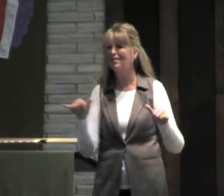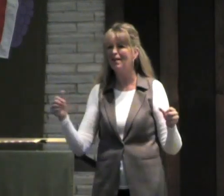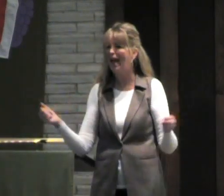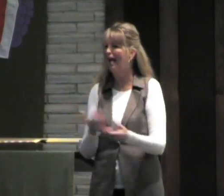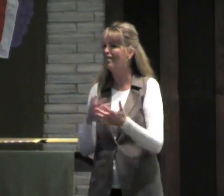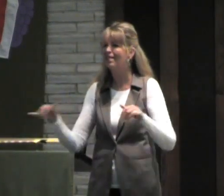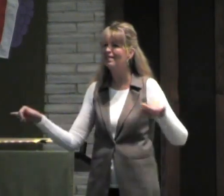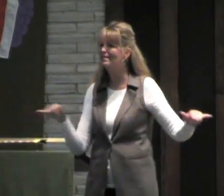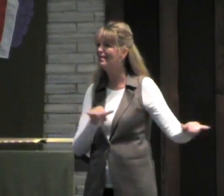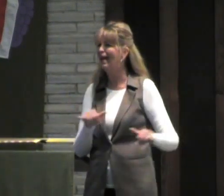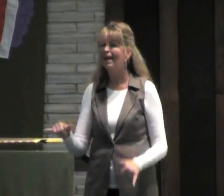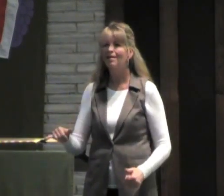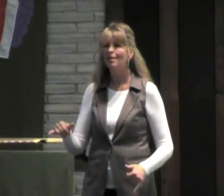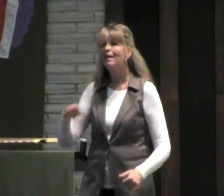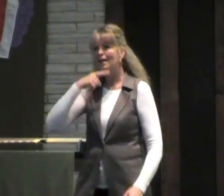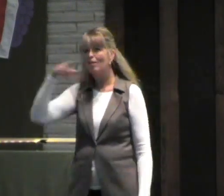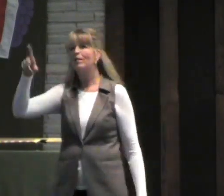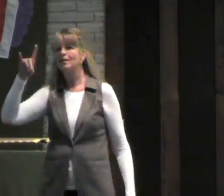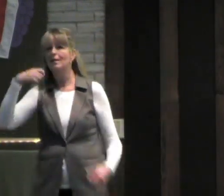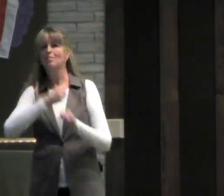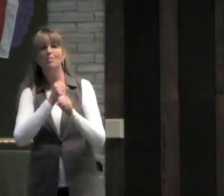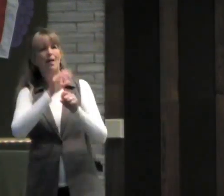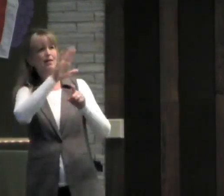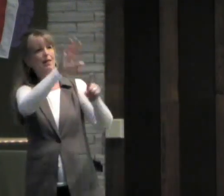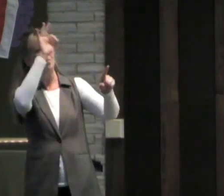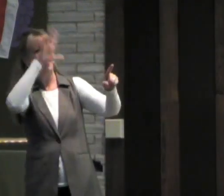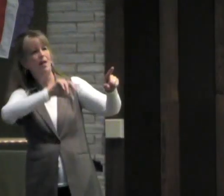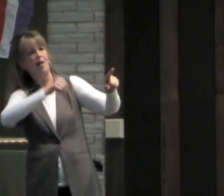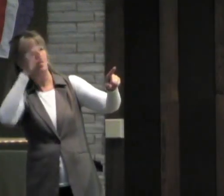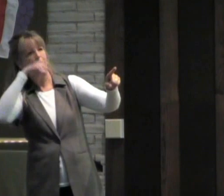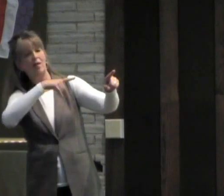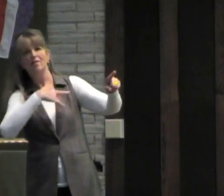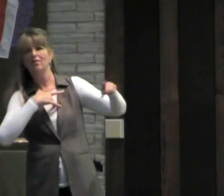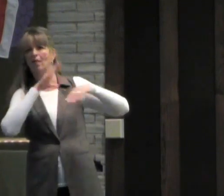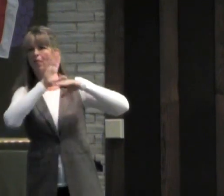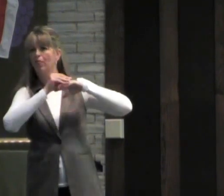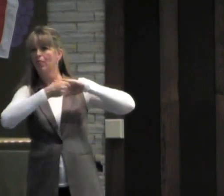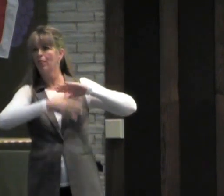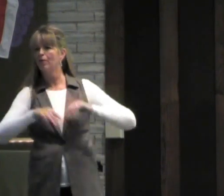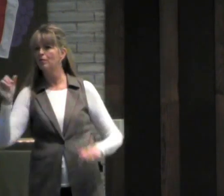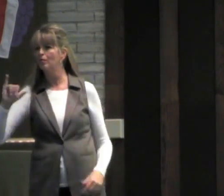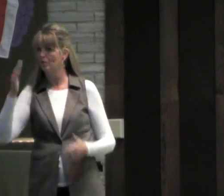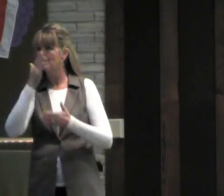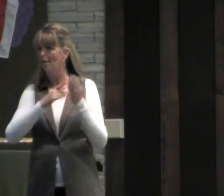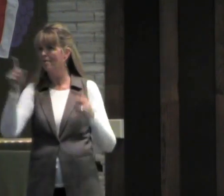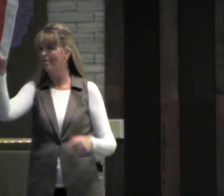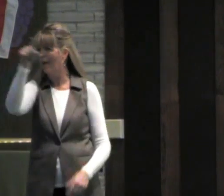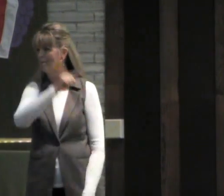It's the same. Everything's the same. Hearing did make, you know,